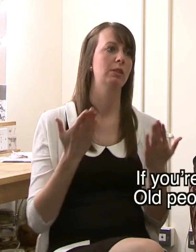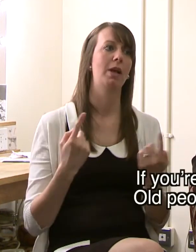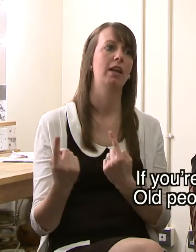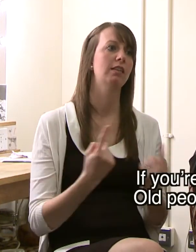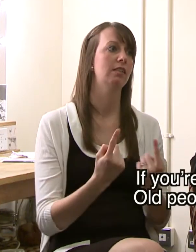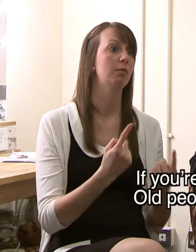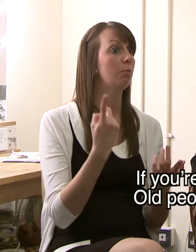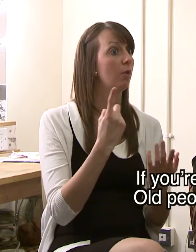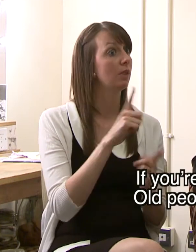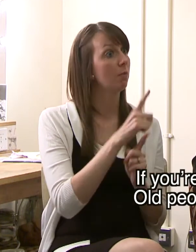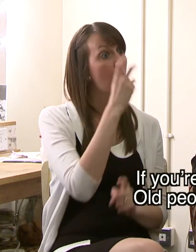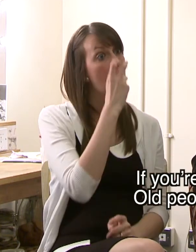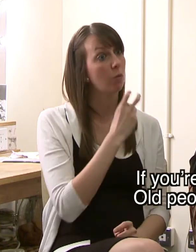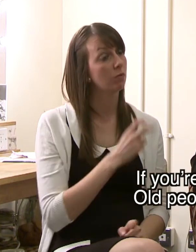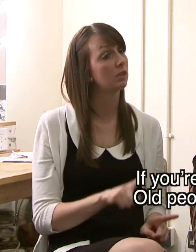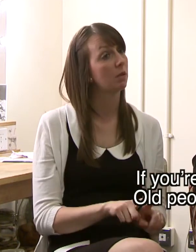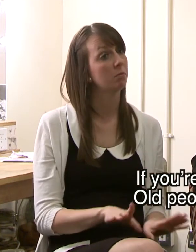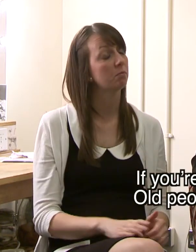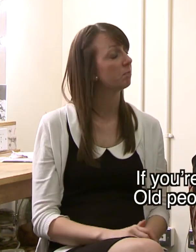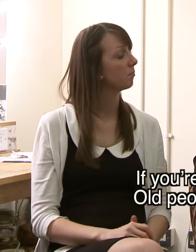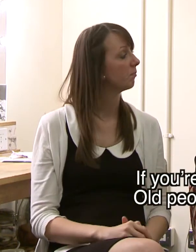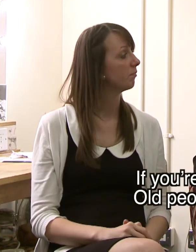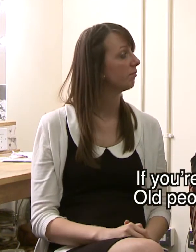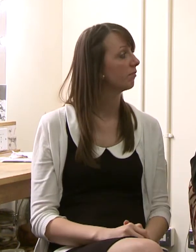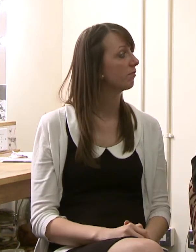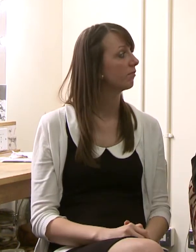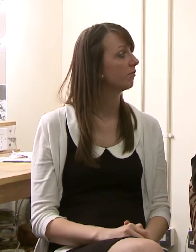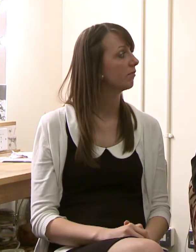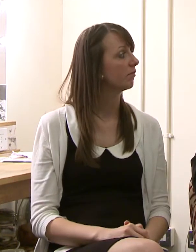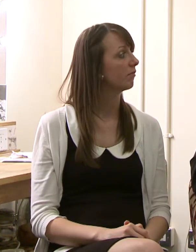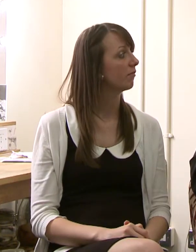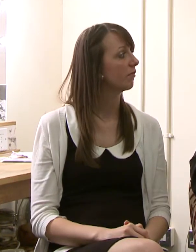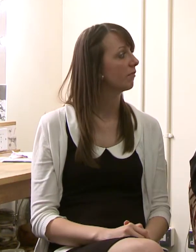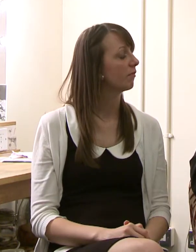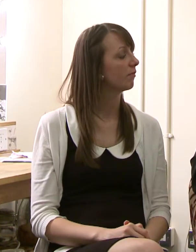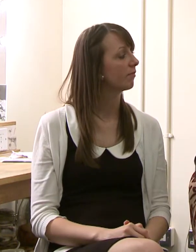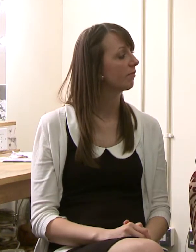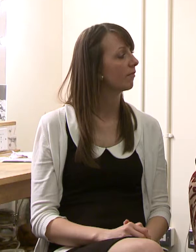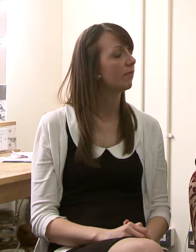Or if you're old, it's the same. Old people, come on. That's bad.